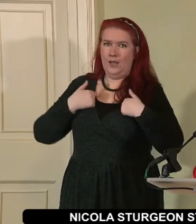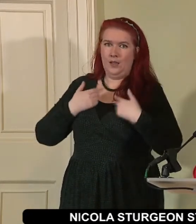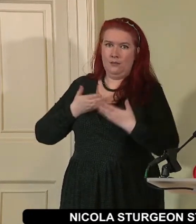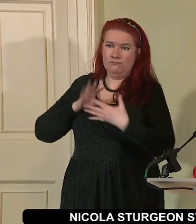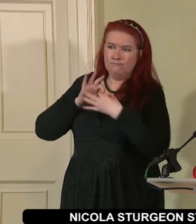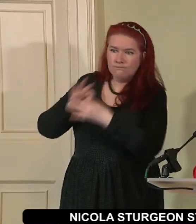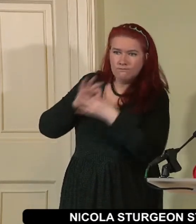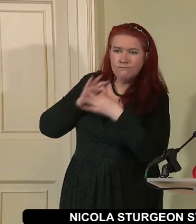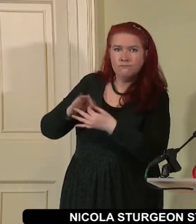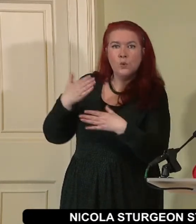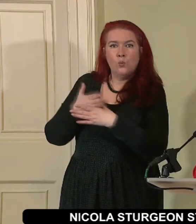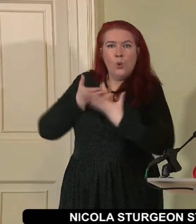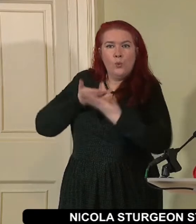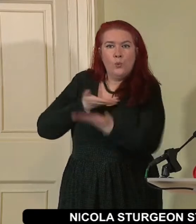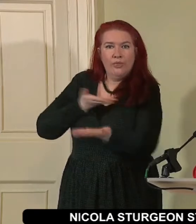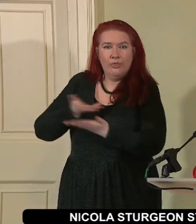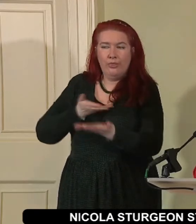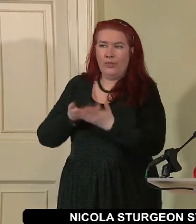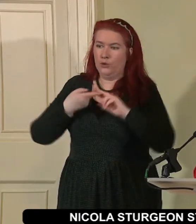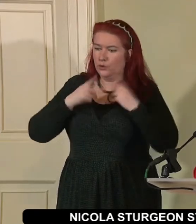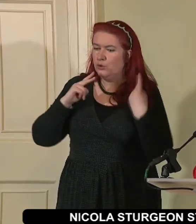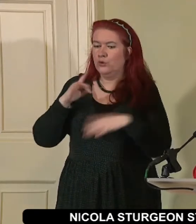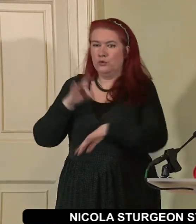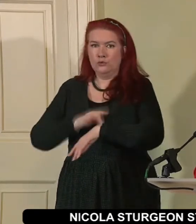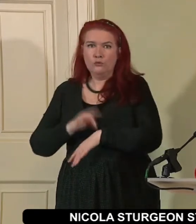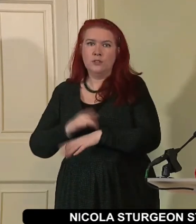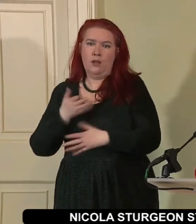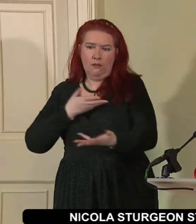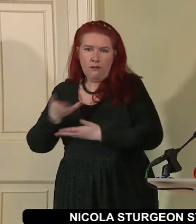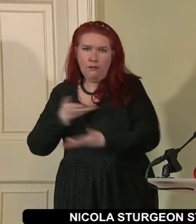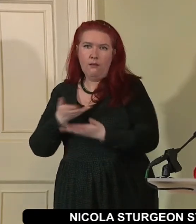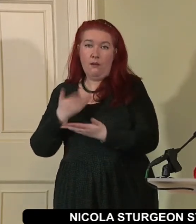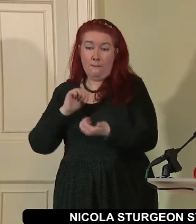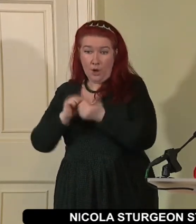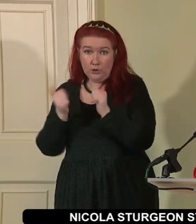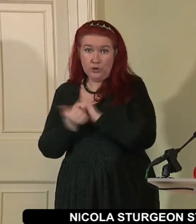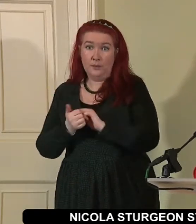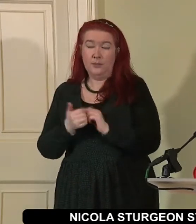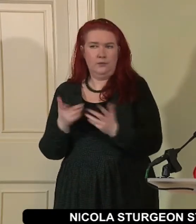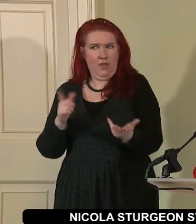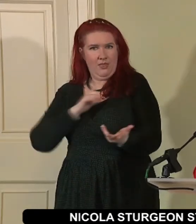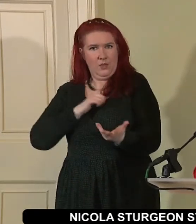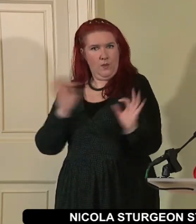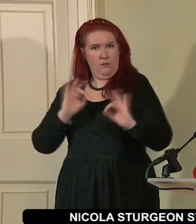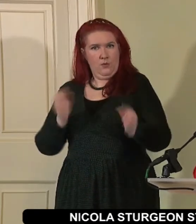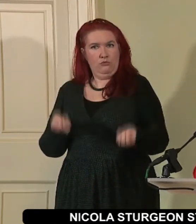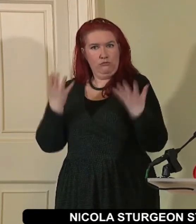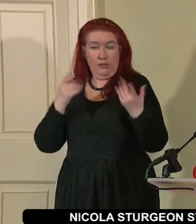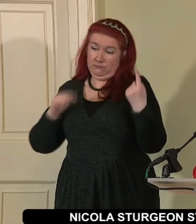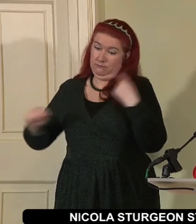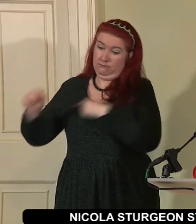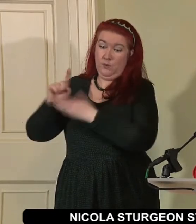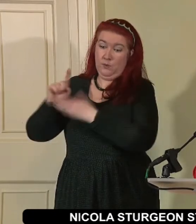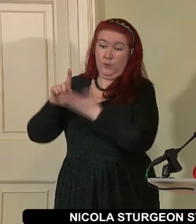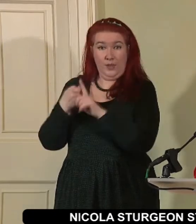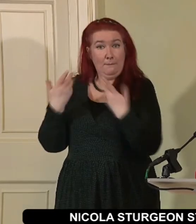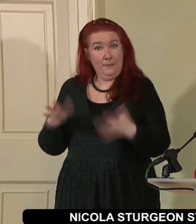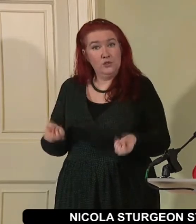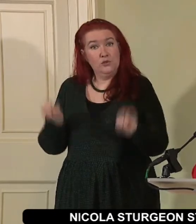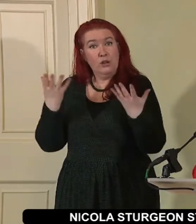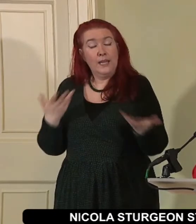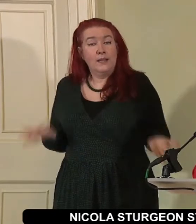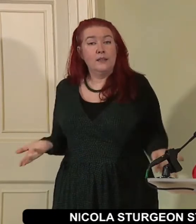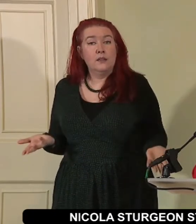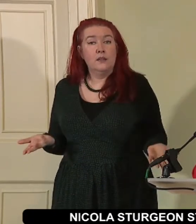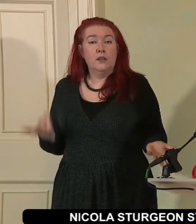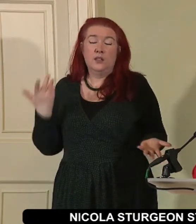working with those in the service together in partnership to tackle these challenges, and that will continue. So you,